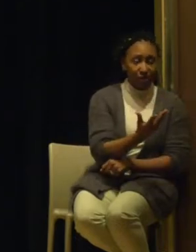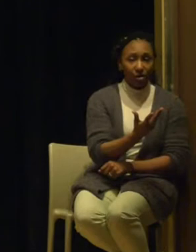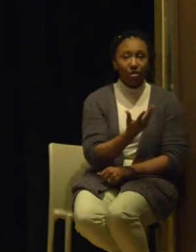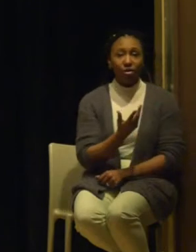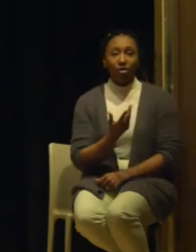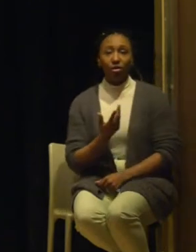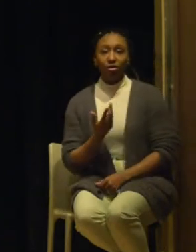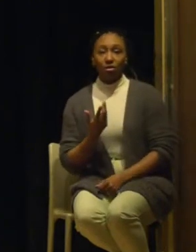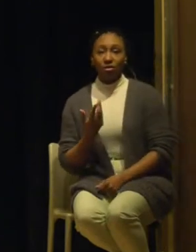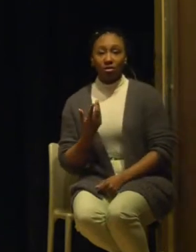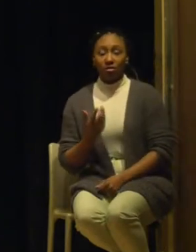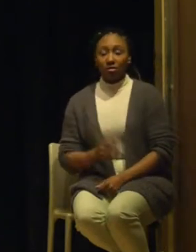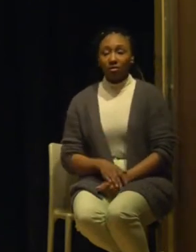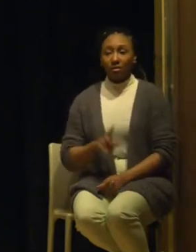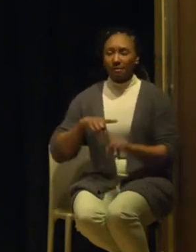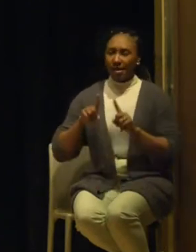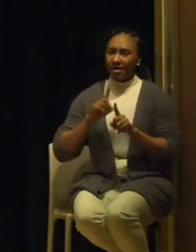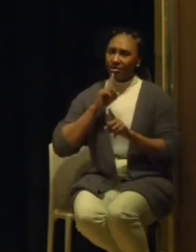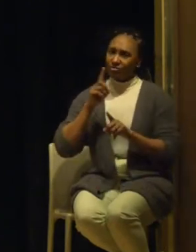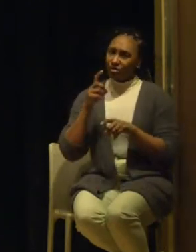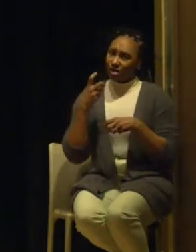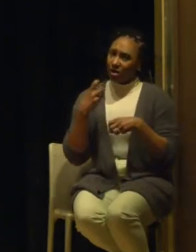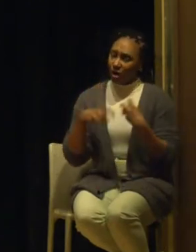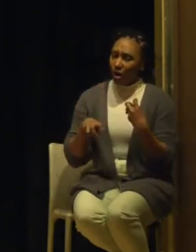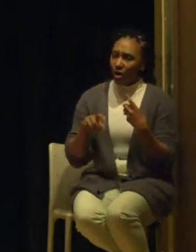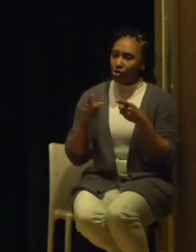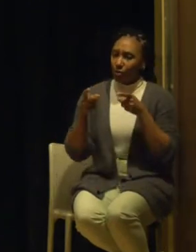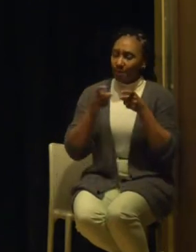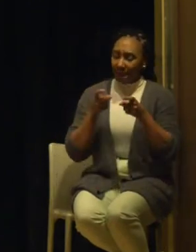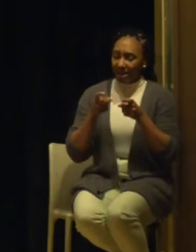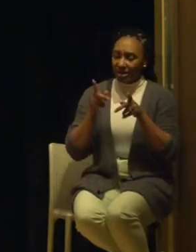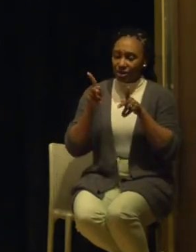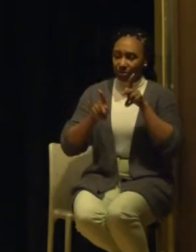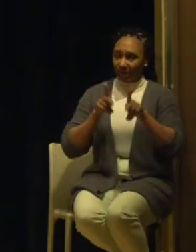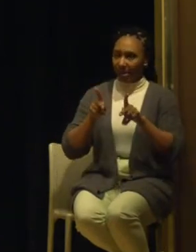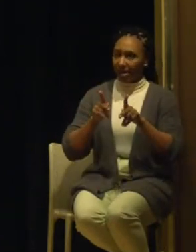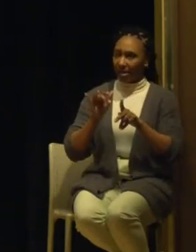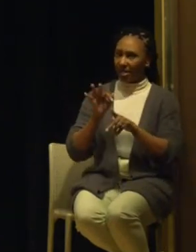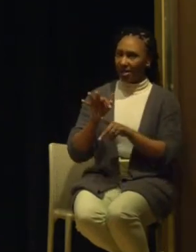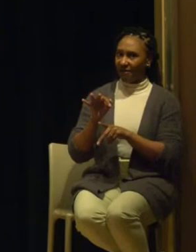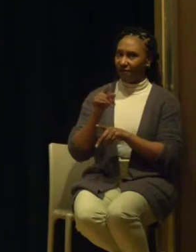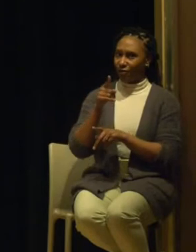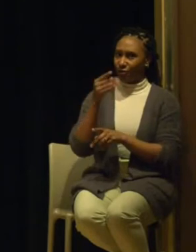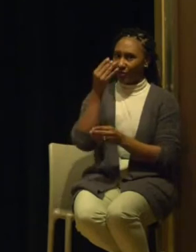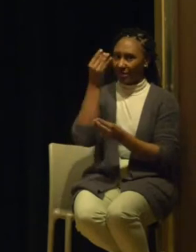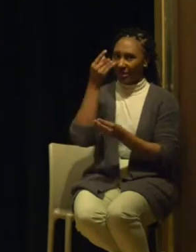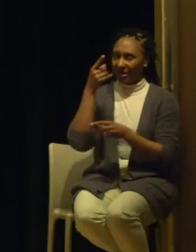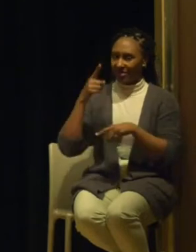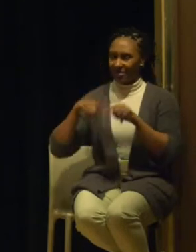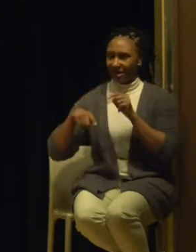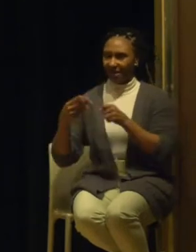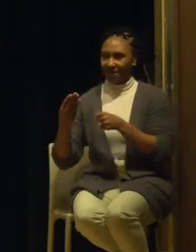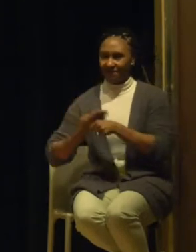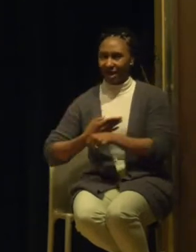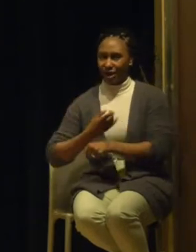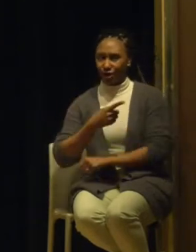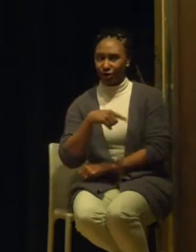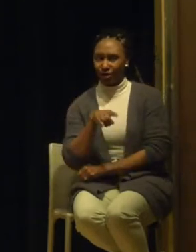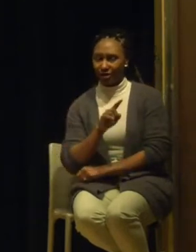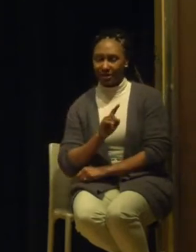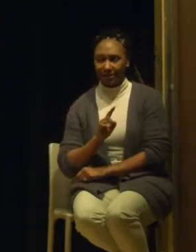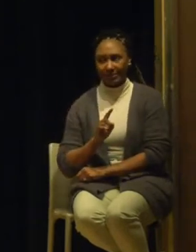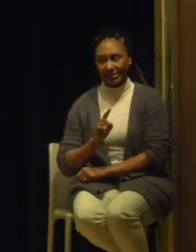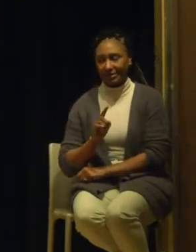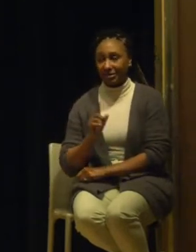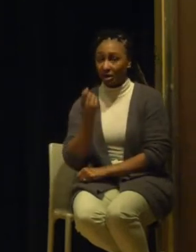Wow. It's really hard to manage people if they think you can't fire them. So I imagine you had to fire some